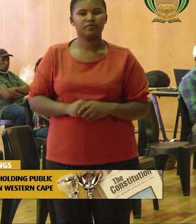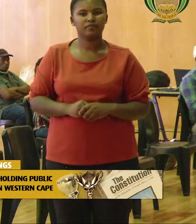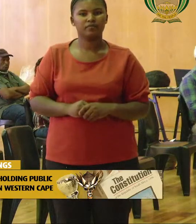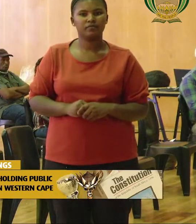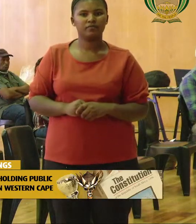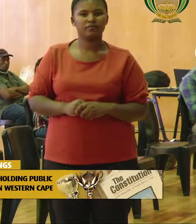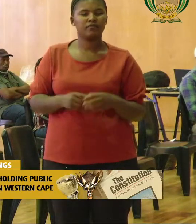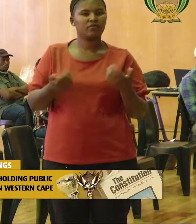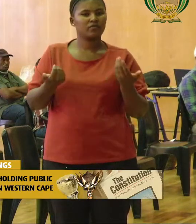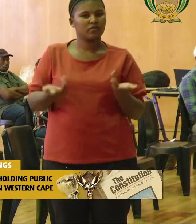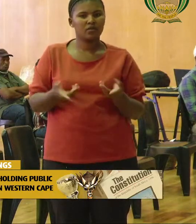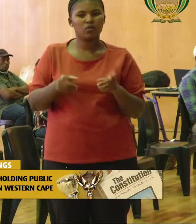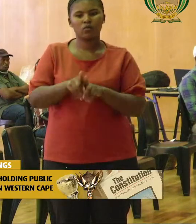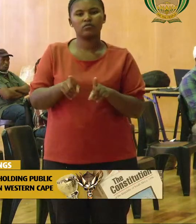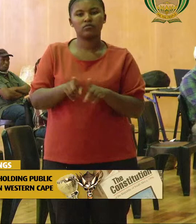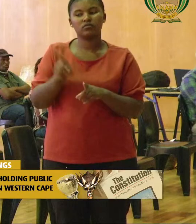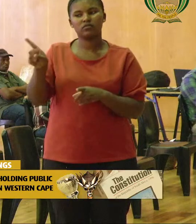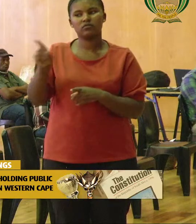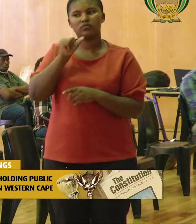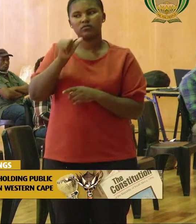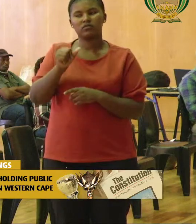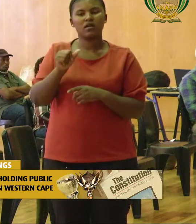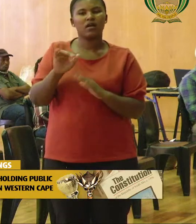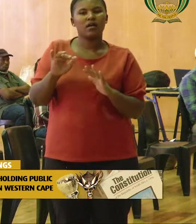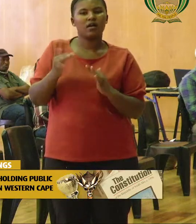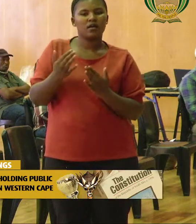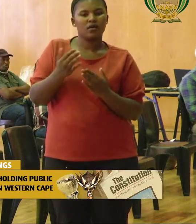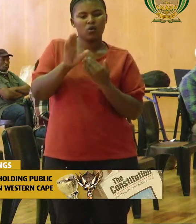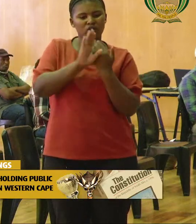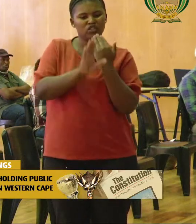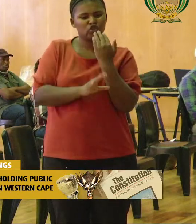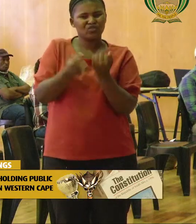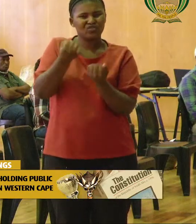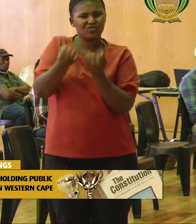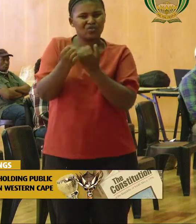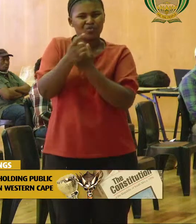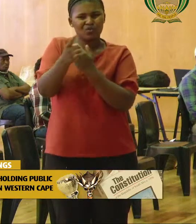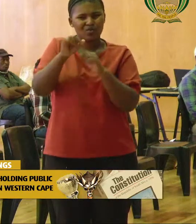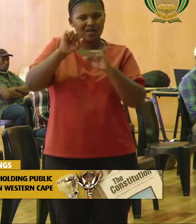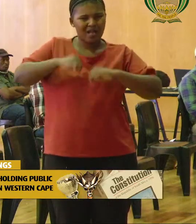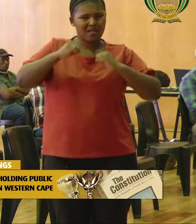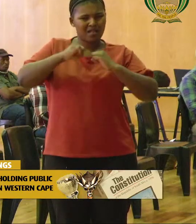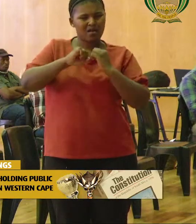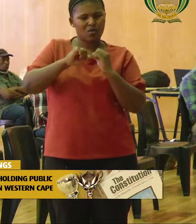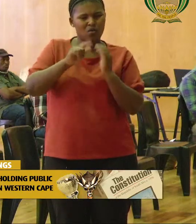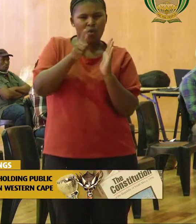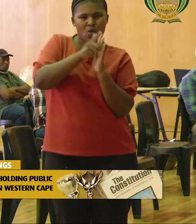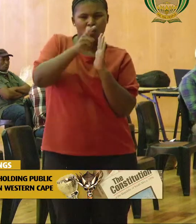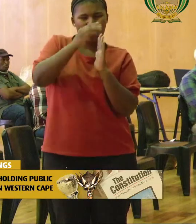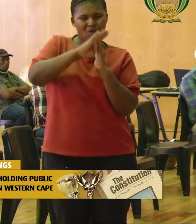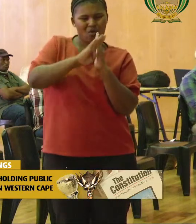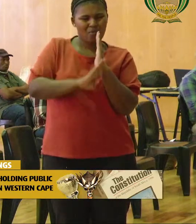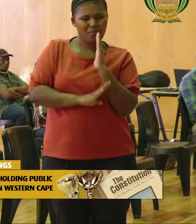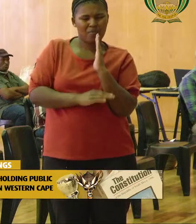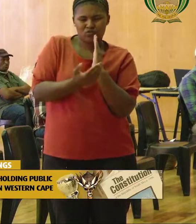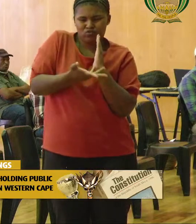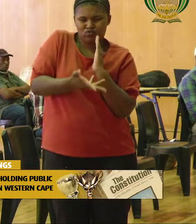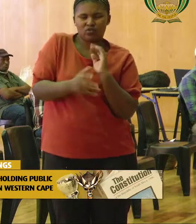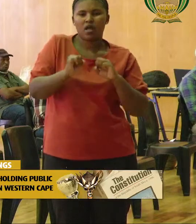And he also wanted to know how can the Constitutional Court allow this law to